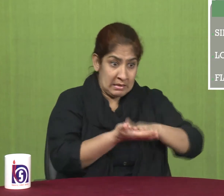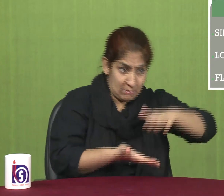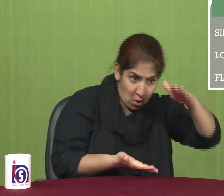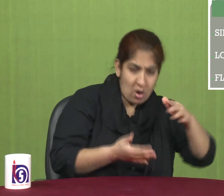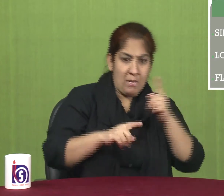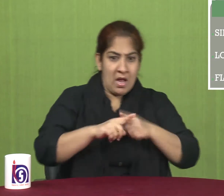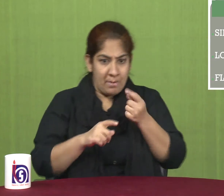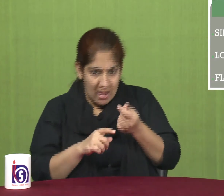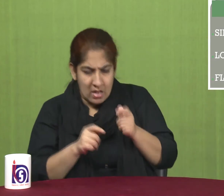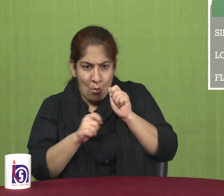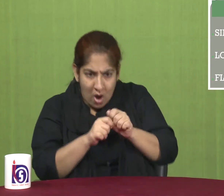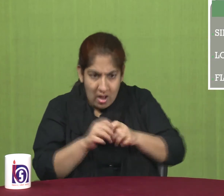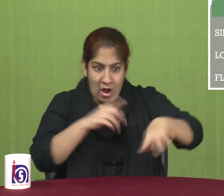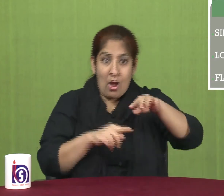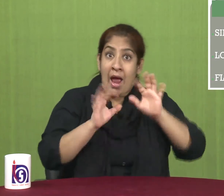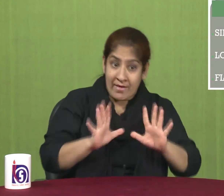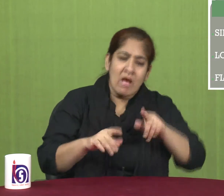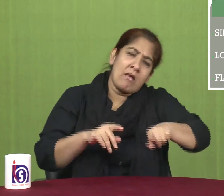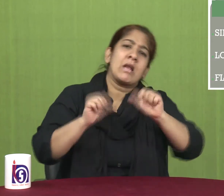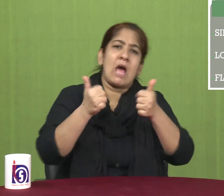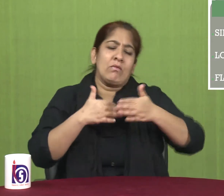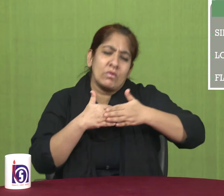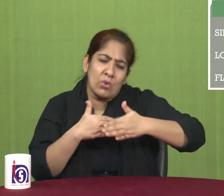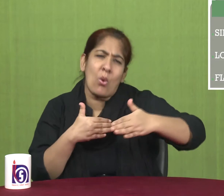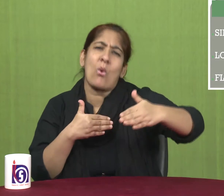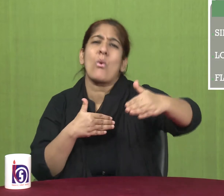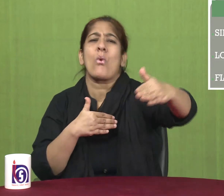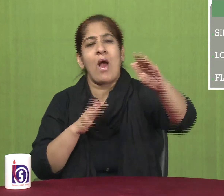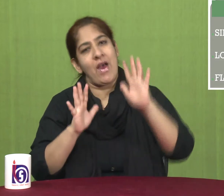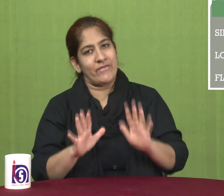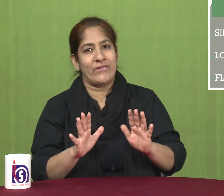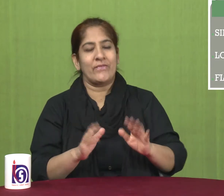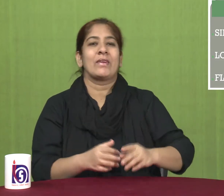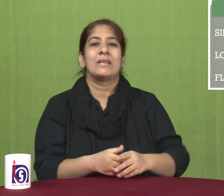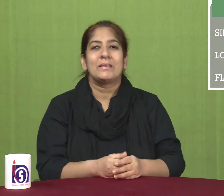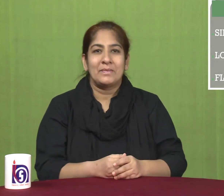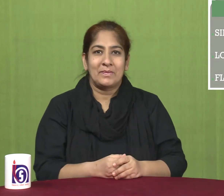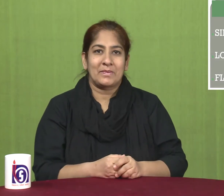the responsibilities the companies would be able to handle.